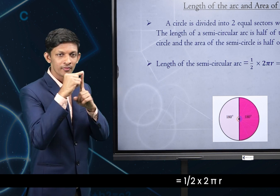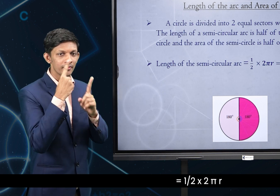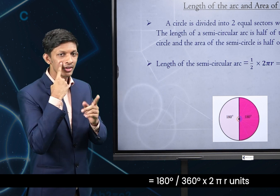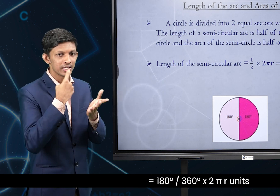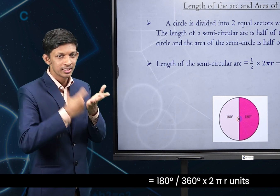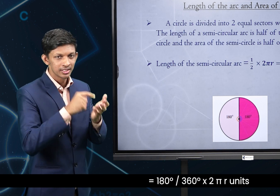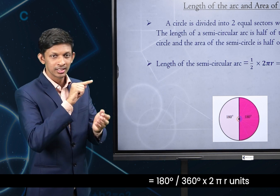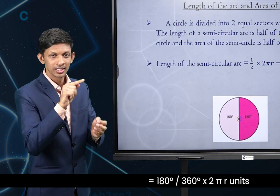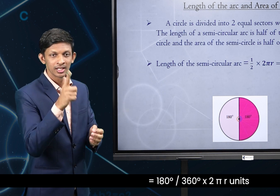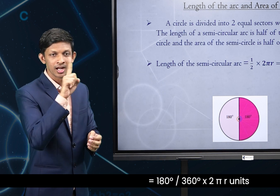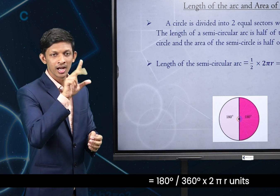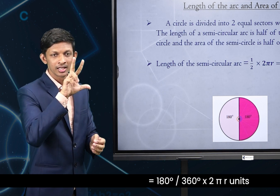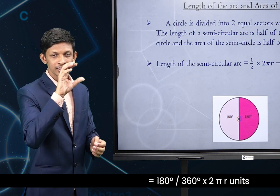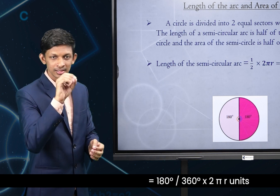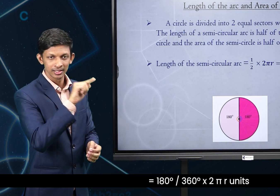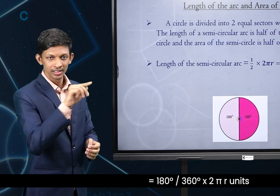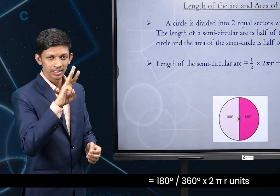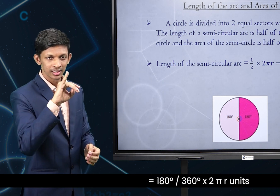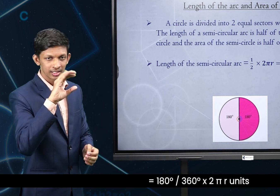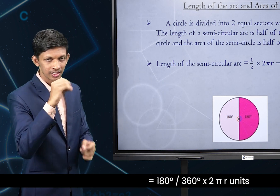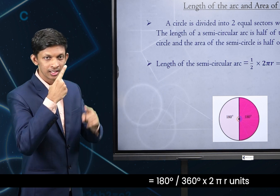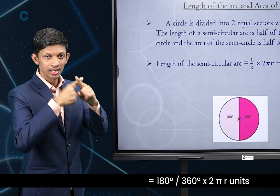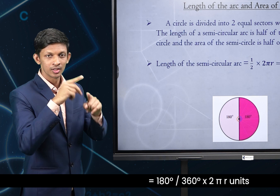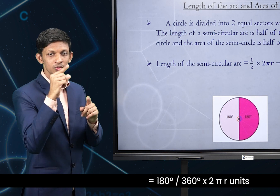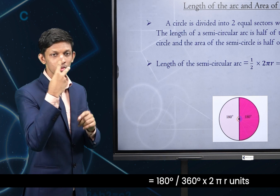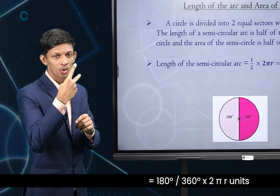r, which is equal to 180 by 360 into 2 pi r units.